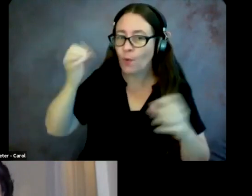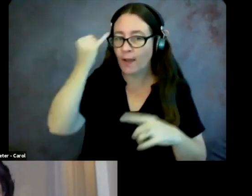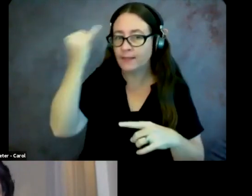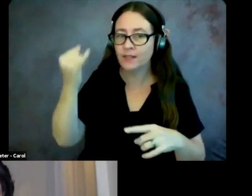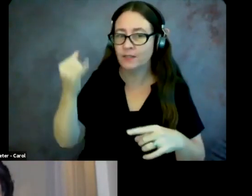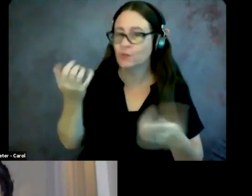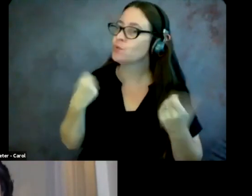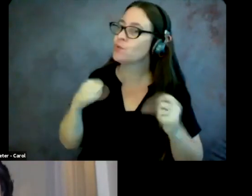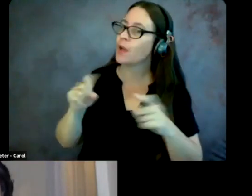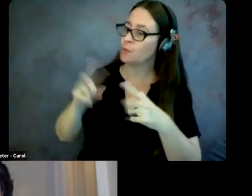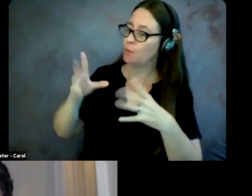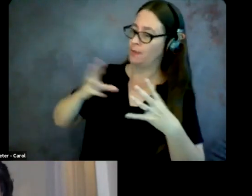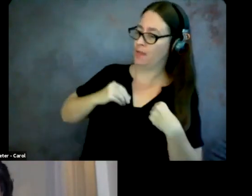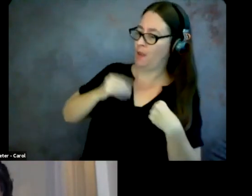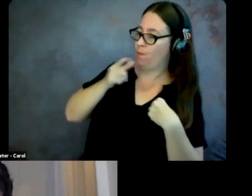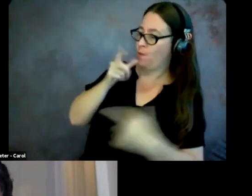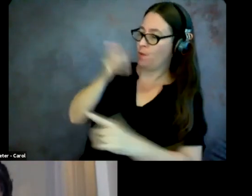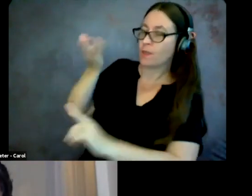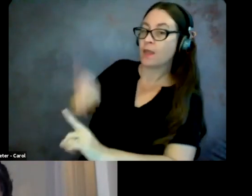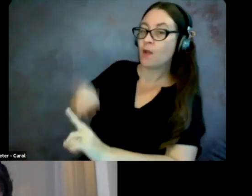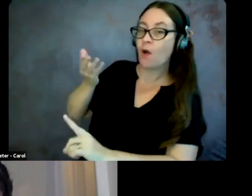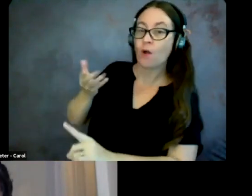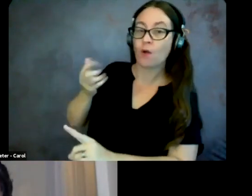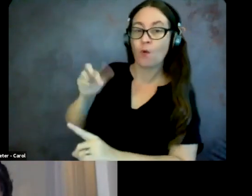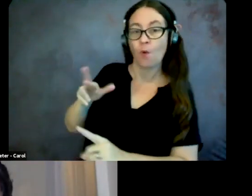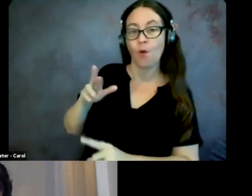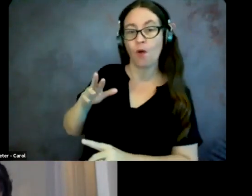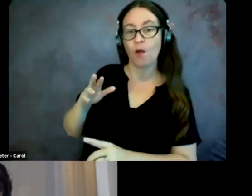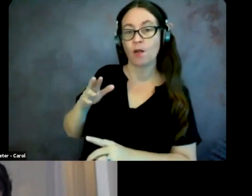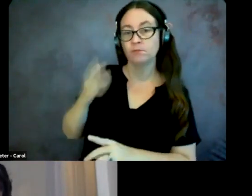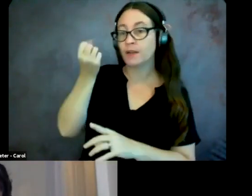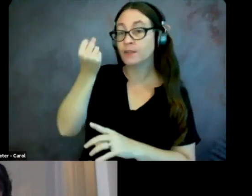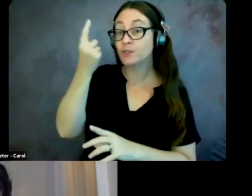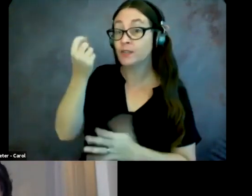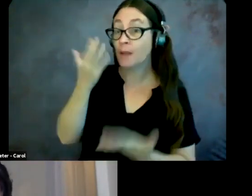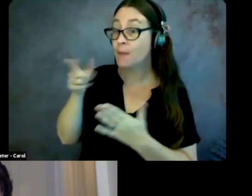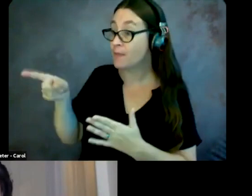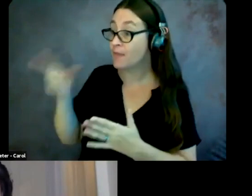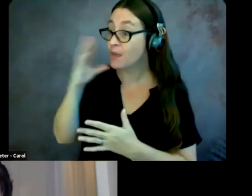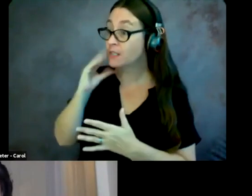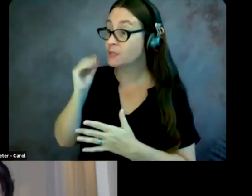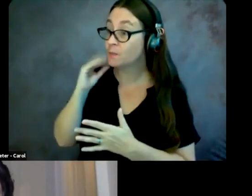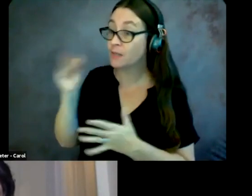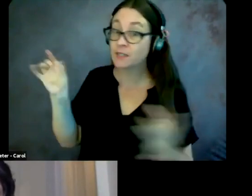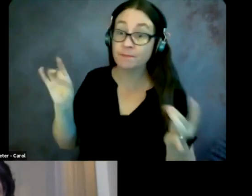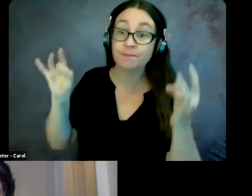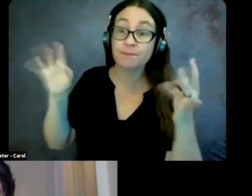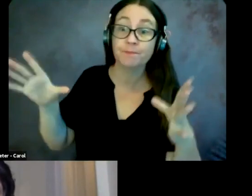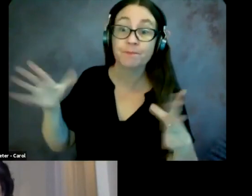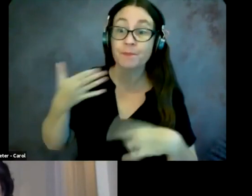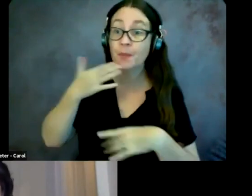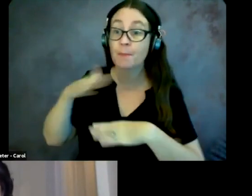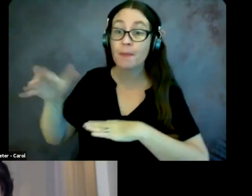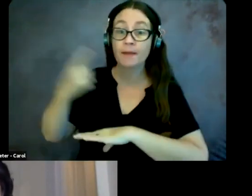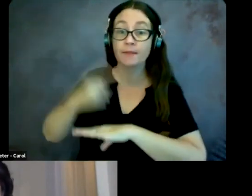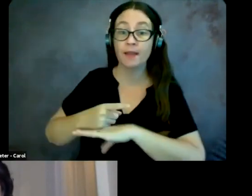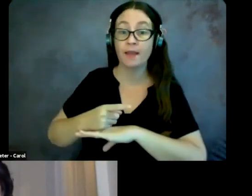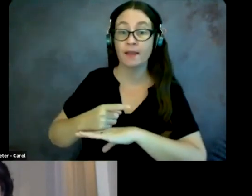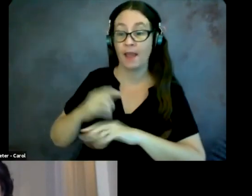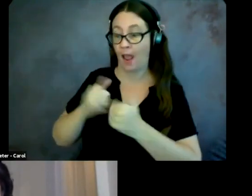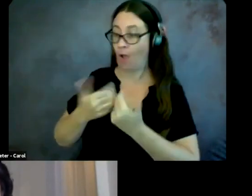at. Put yourself in their shoes. If you think they're having a crappy day, oh man, how can you make it